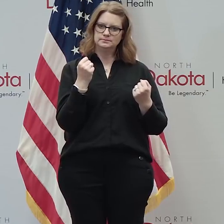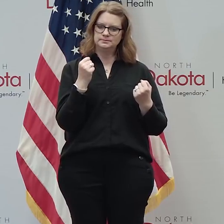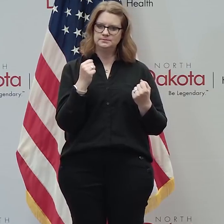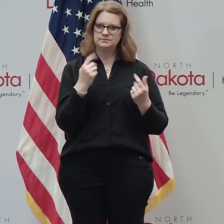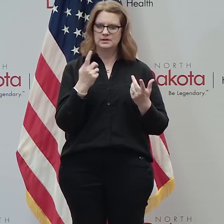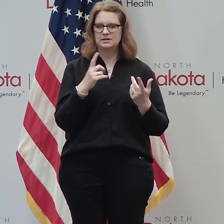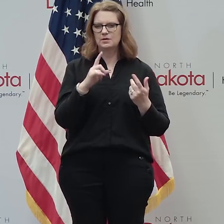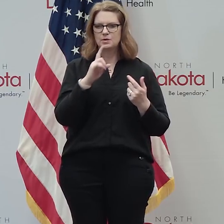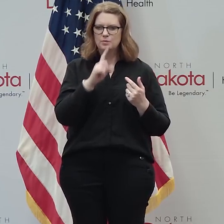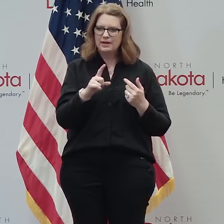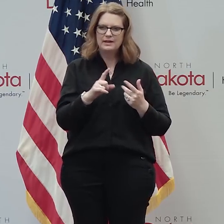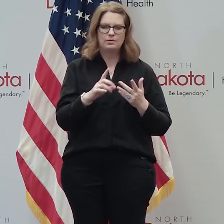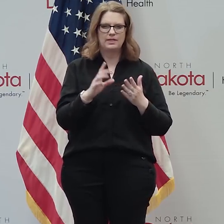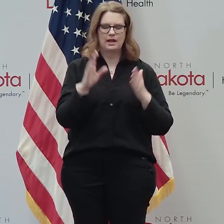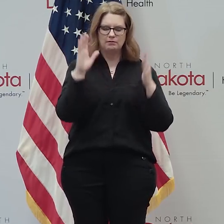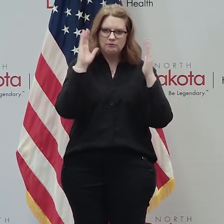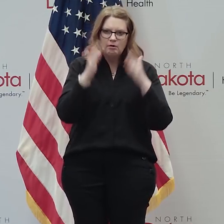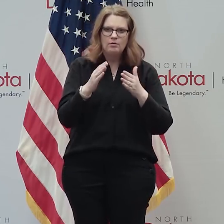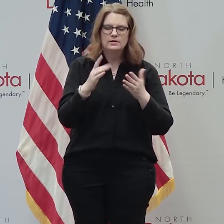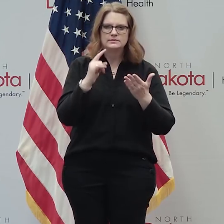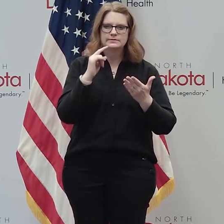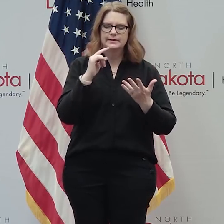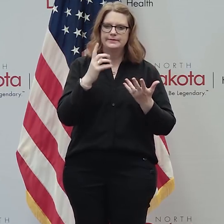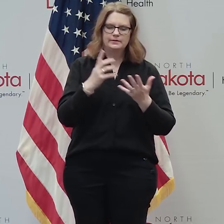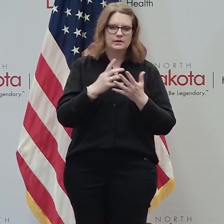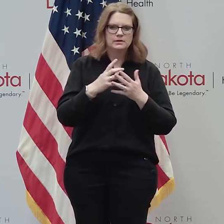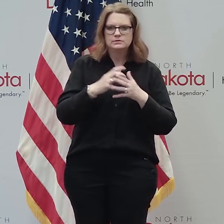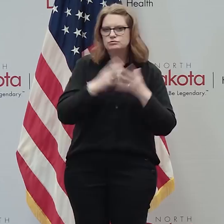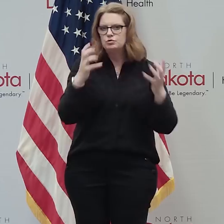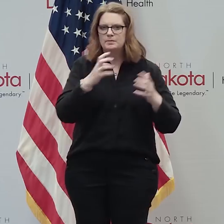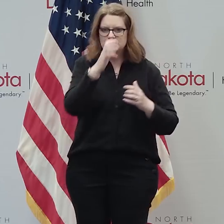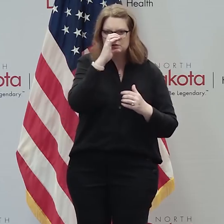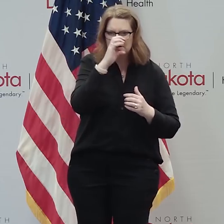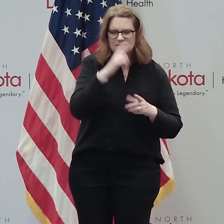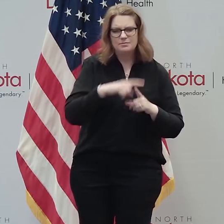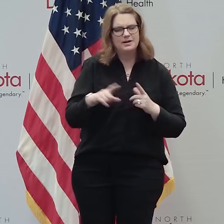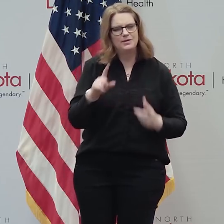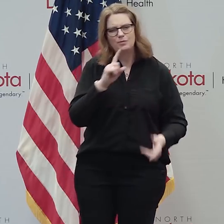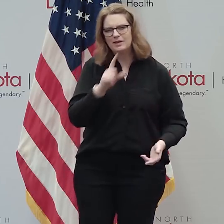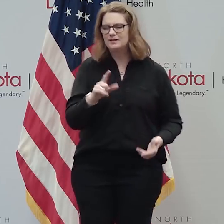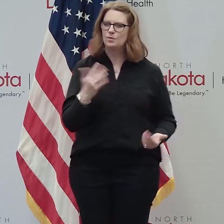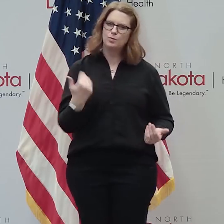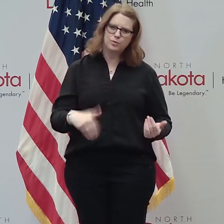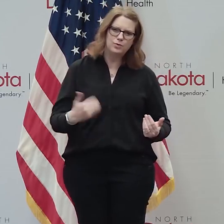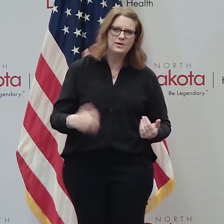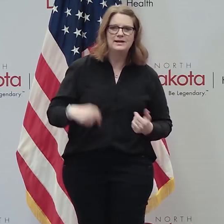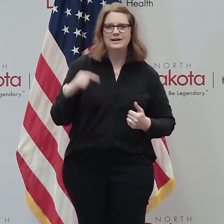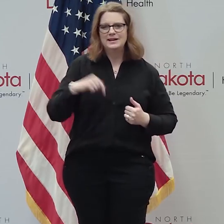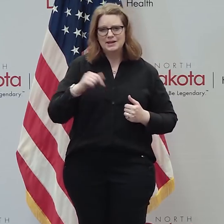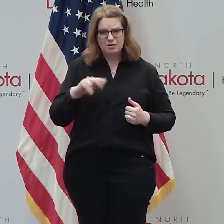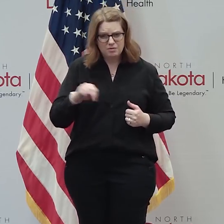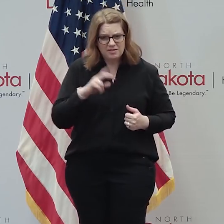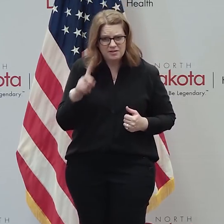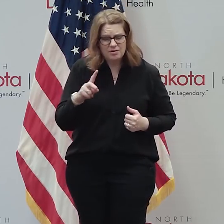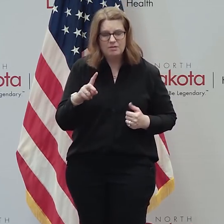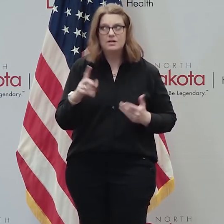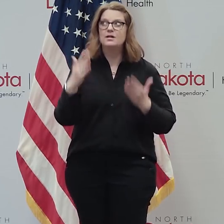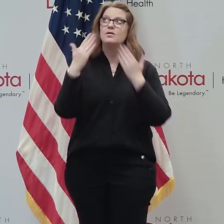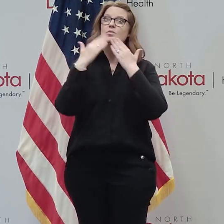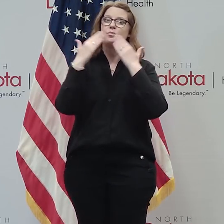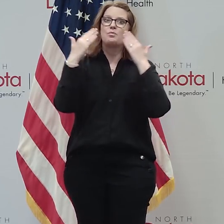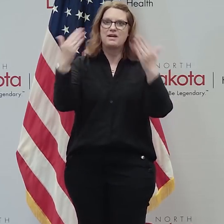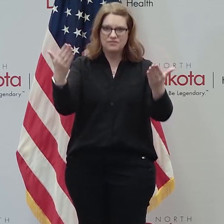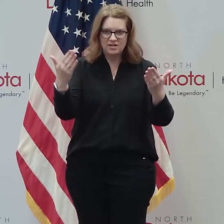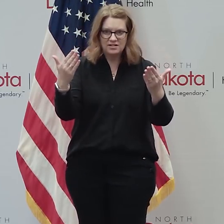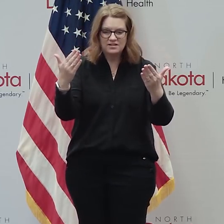too seriously. We want to remind people that we're so fortunate to be in North Dakota and so much gratitude to be here, because with the total number